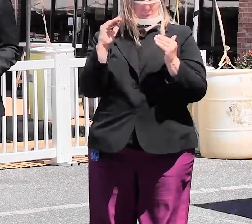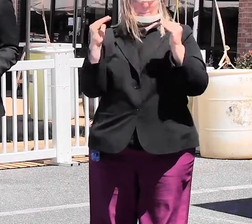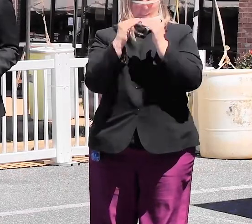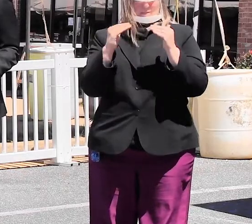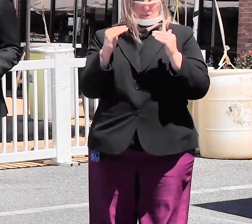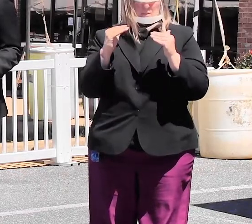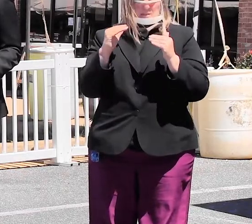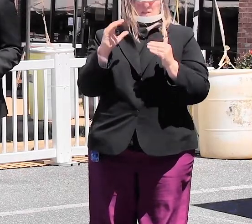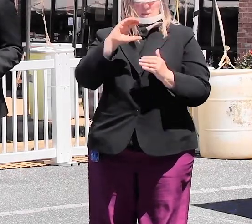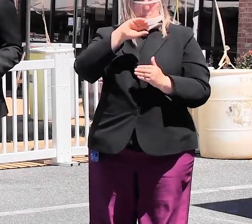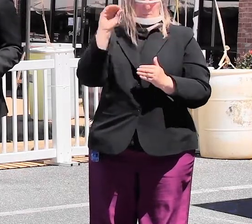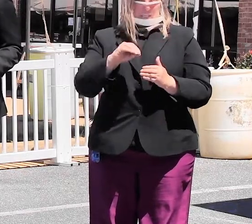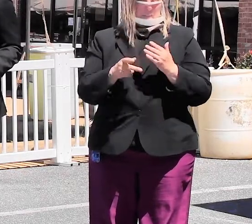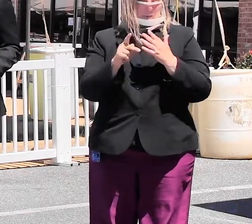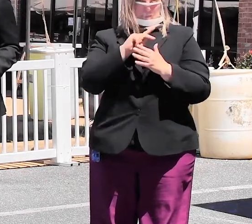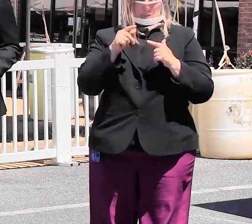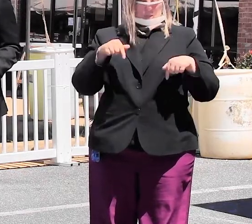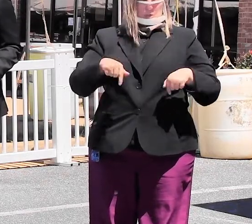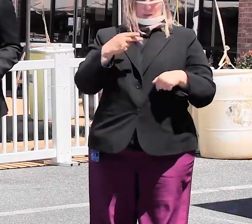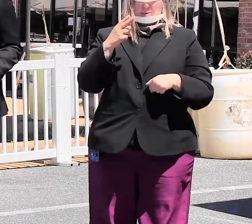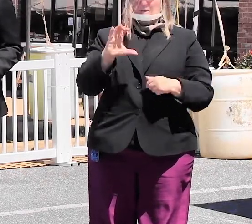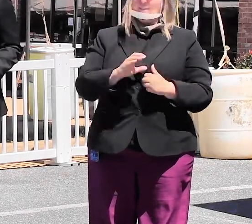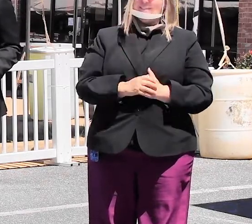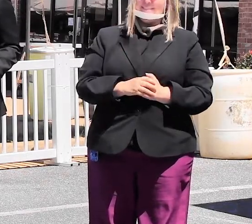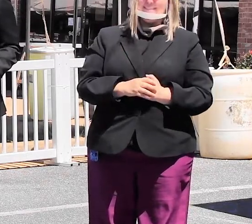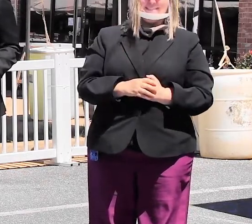the population here in Howard County.